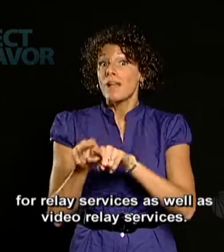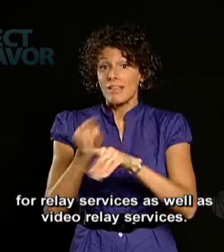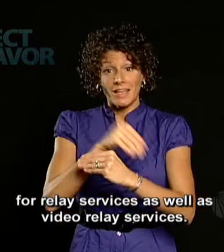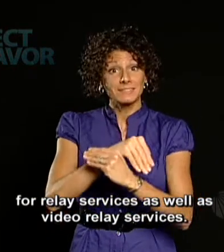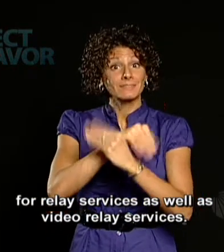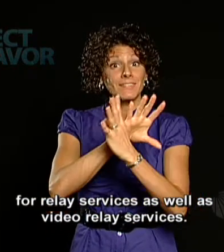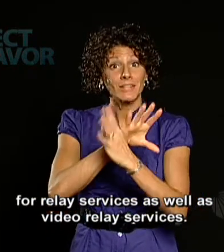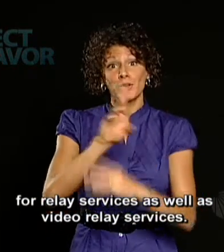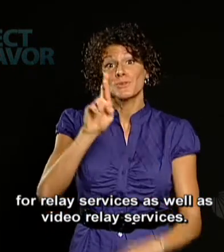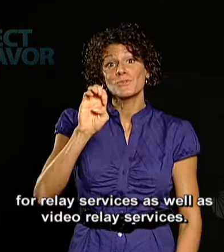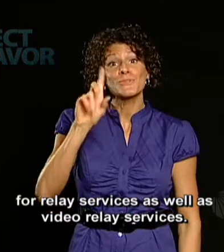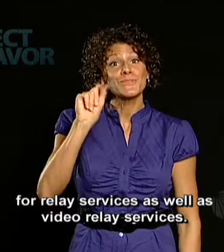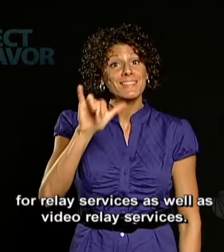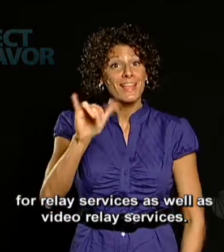services.